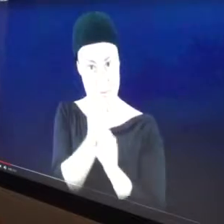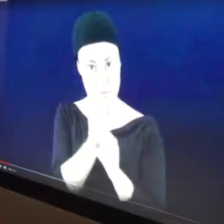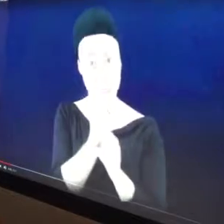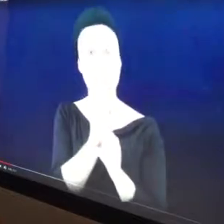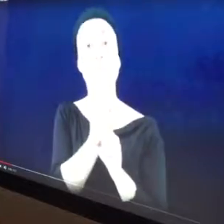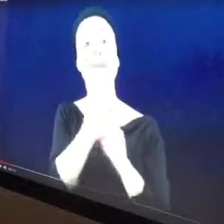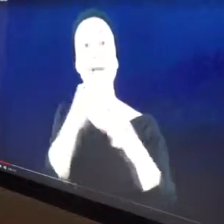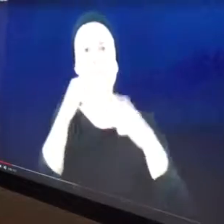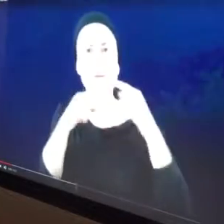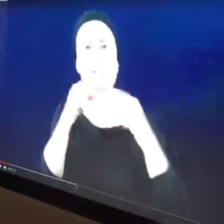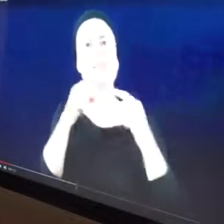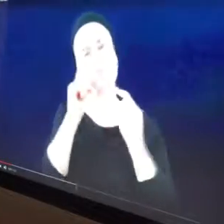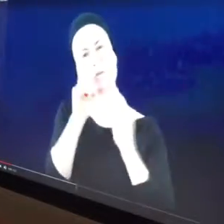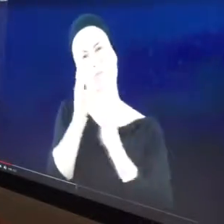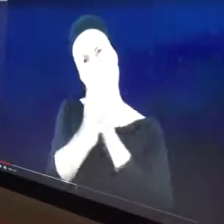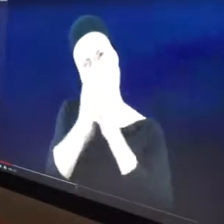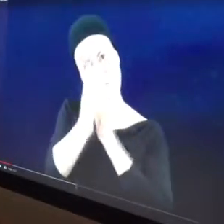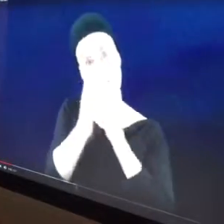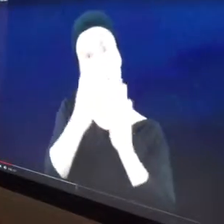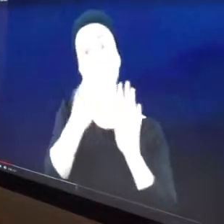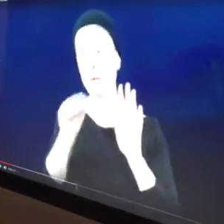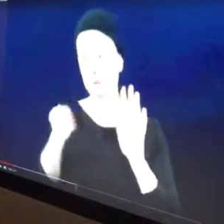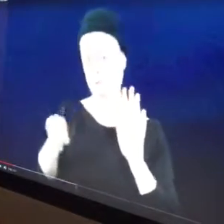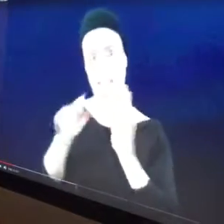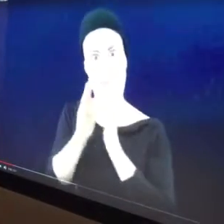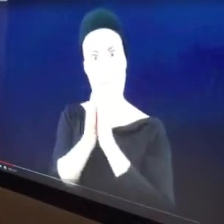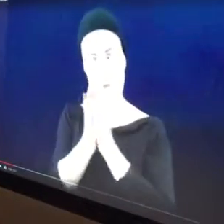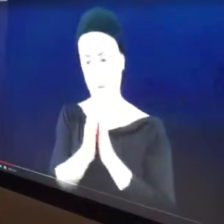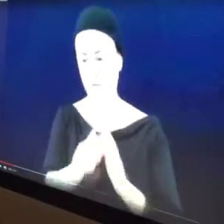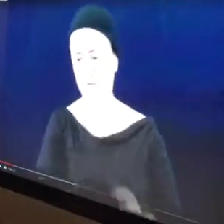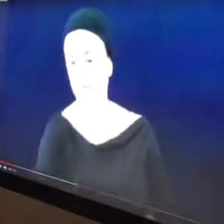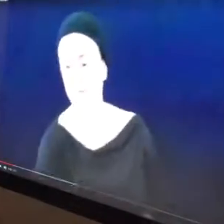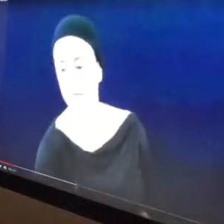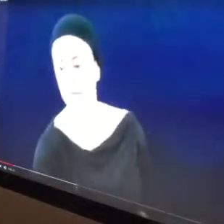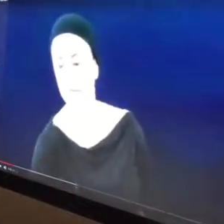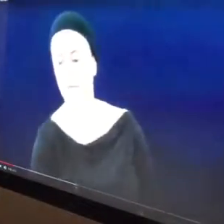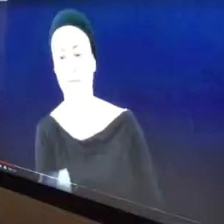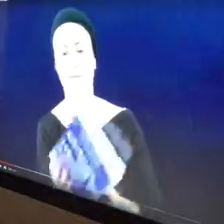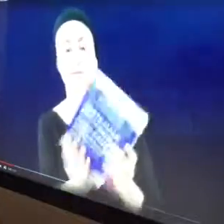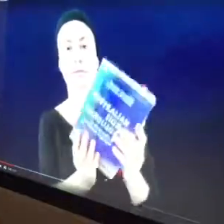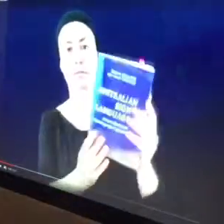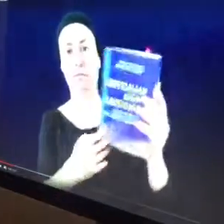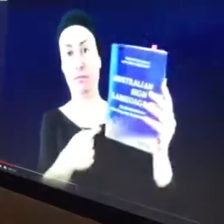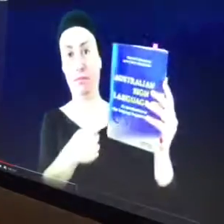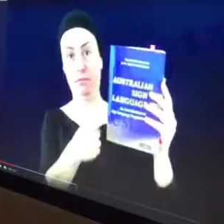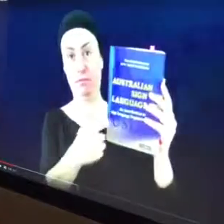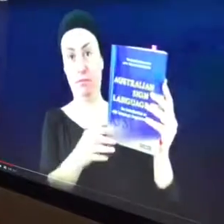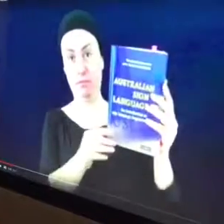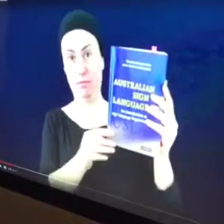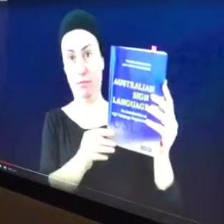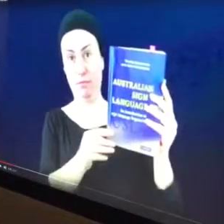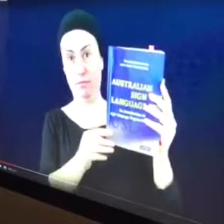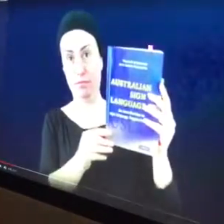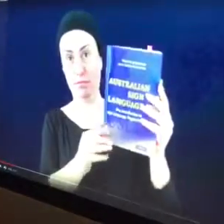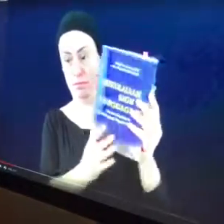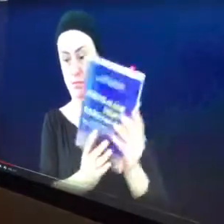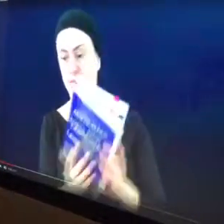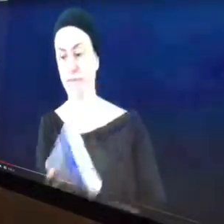space. All of the examples and the explanations that I'll use in my presentation come from this textbook.